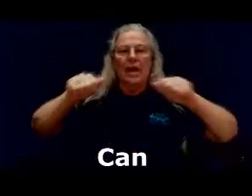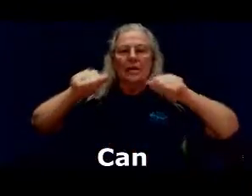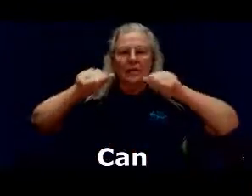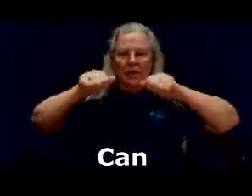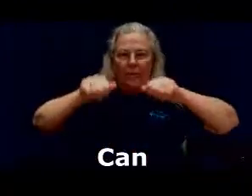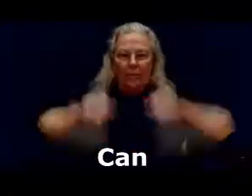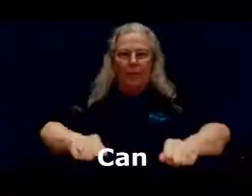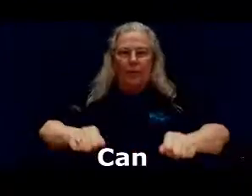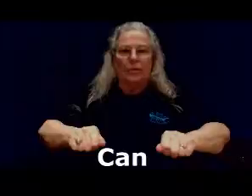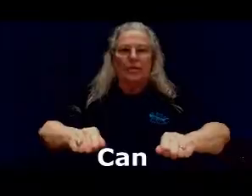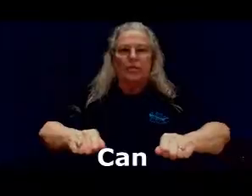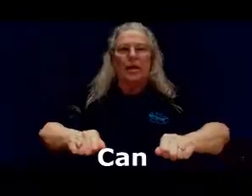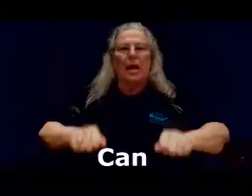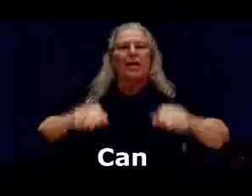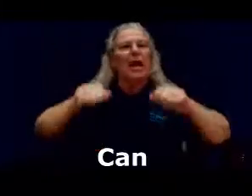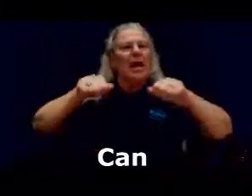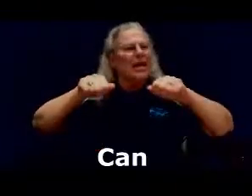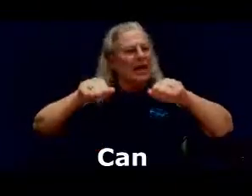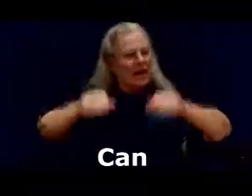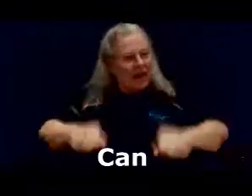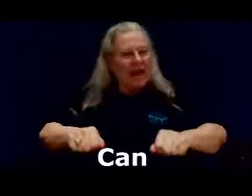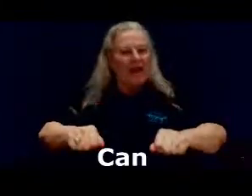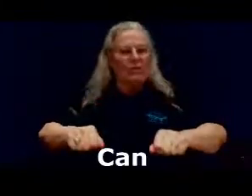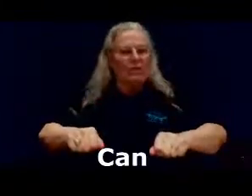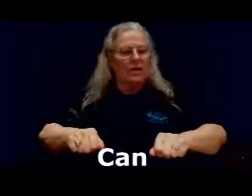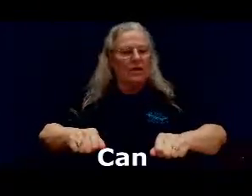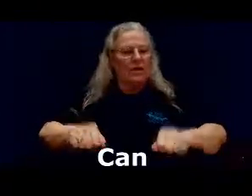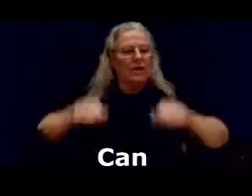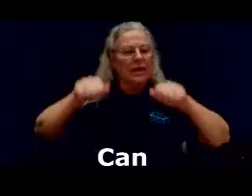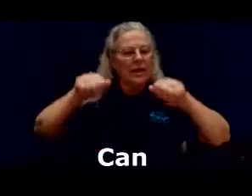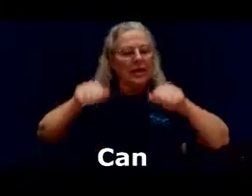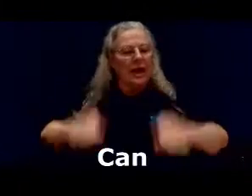hands, put them straight down. Can do this. Can.